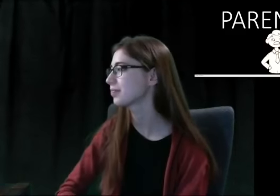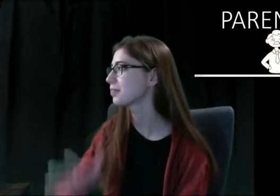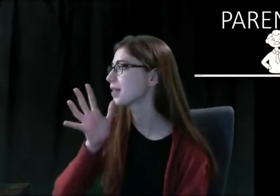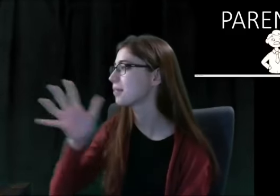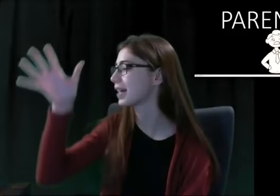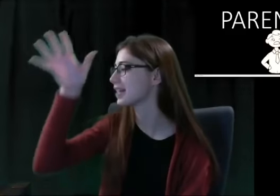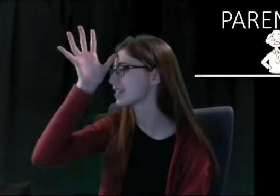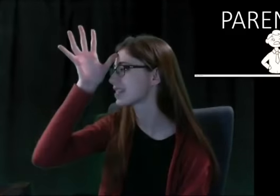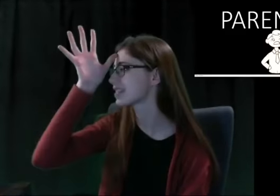Parents.